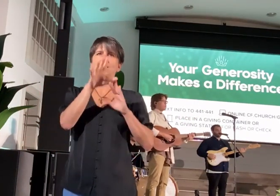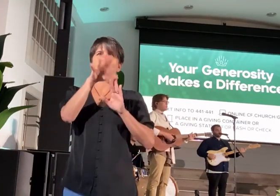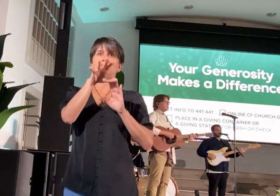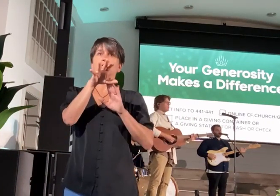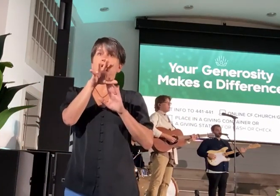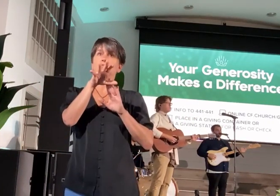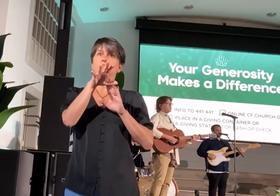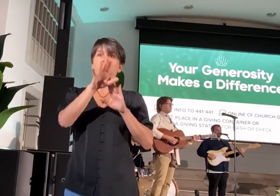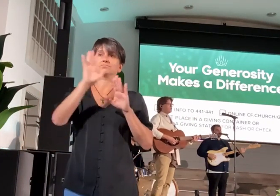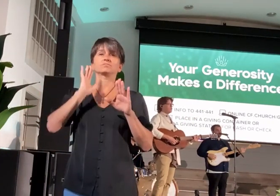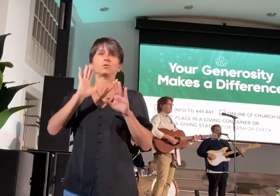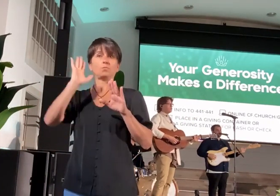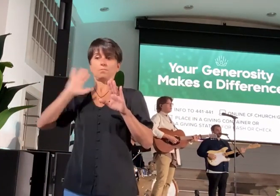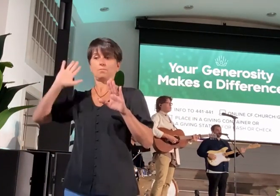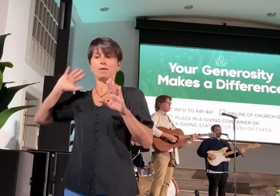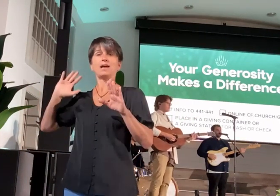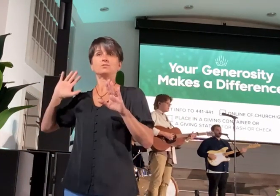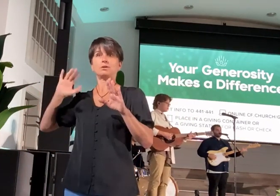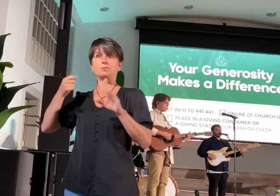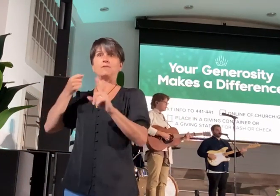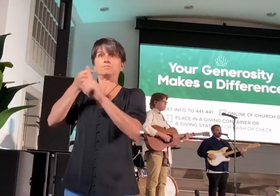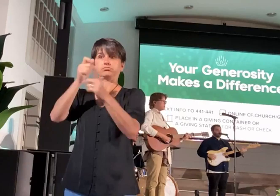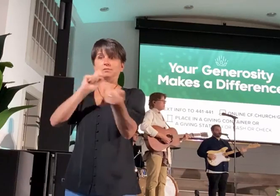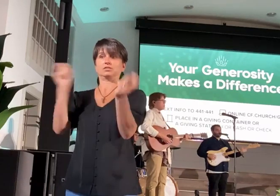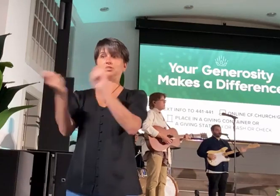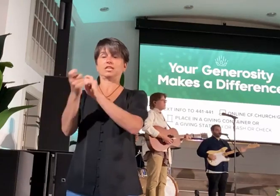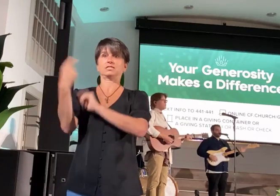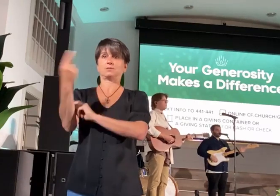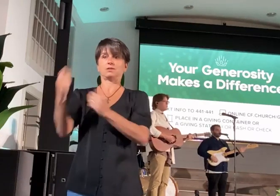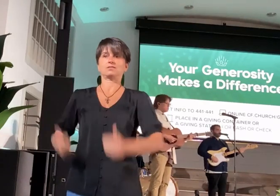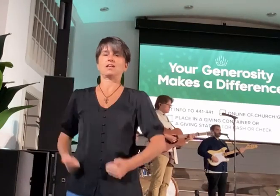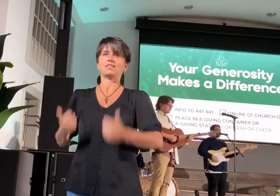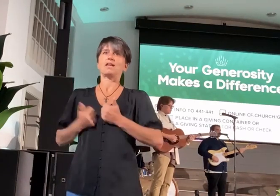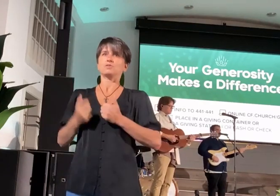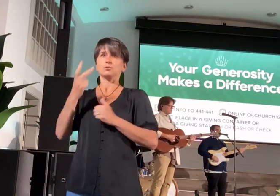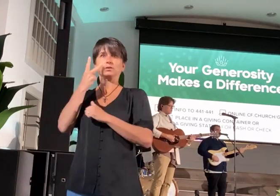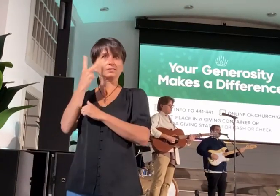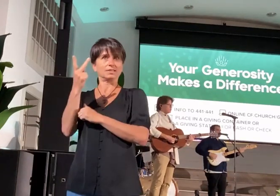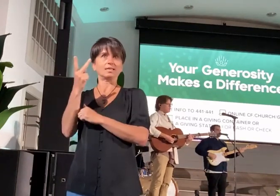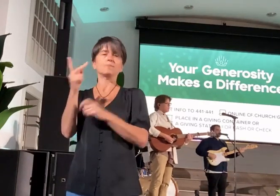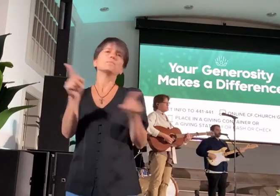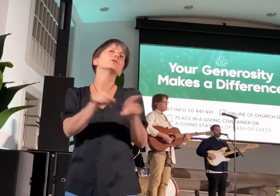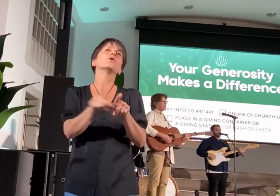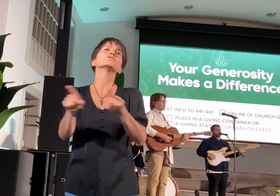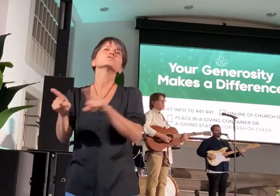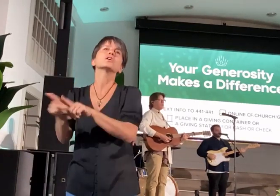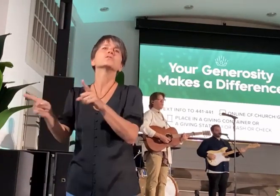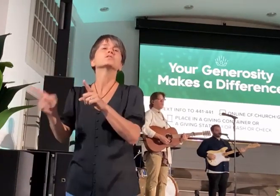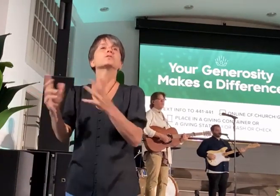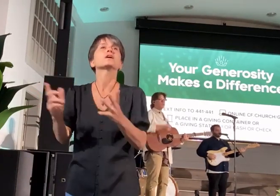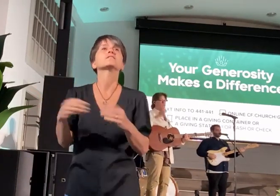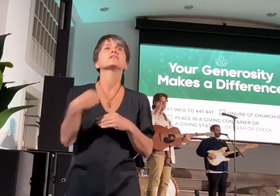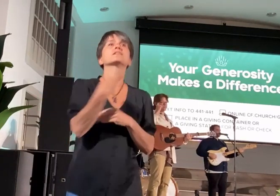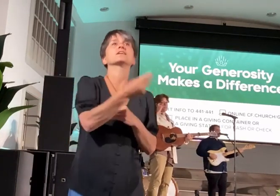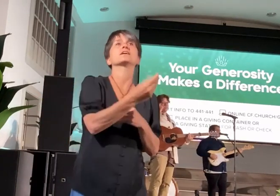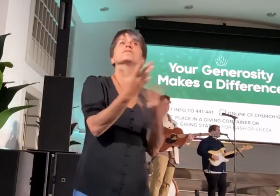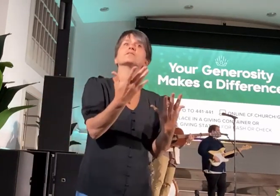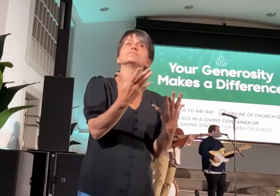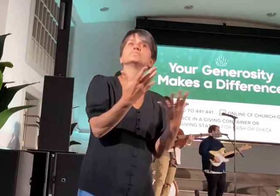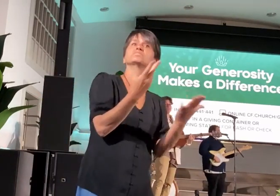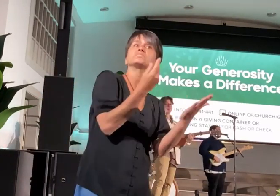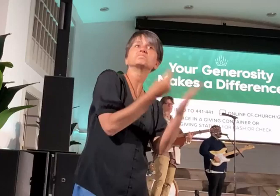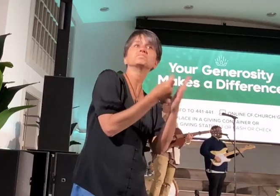impact that we've made, not only in the past couple of years, but every time that we've done Dollar Club. So a couple ways you can give here at Christ Fellowship. You can text the word info